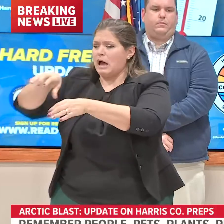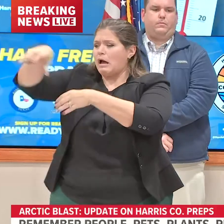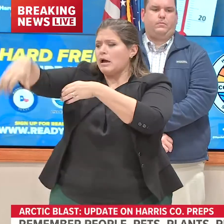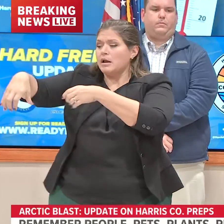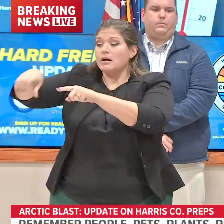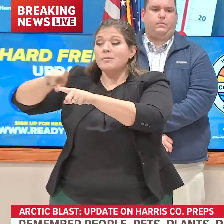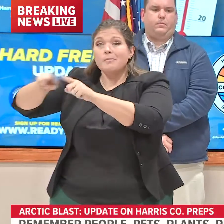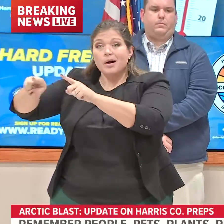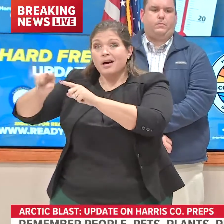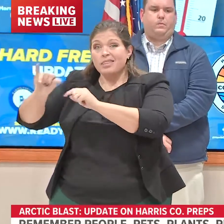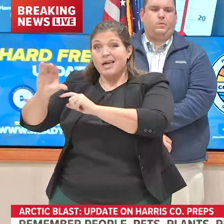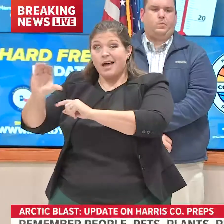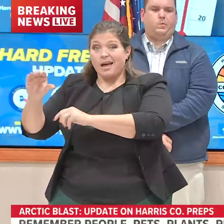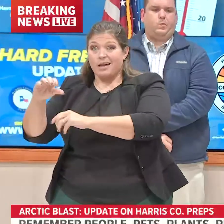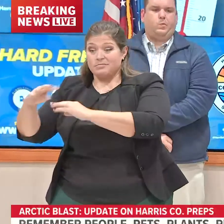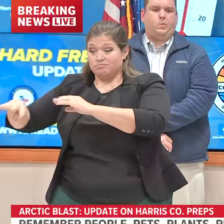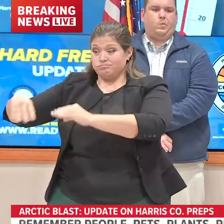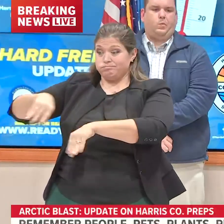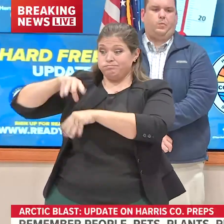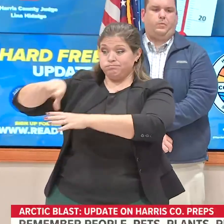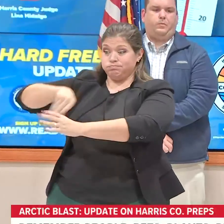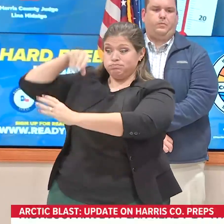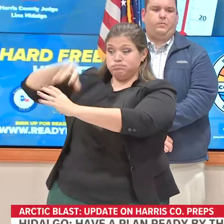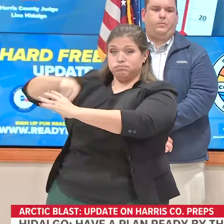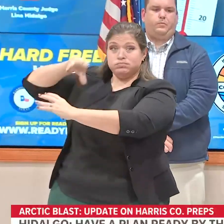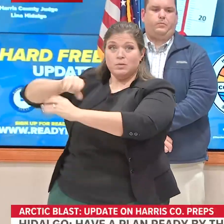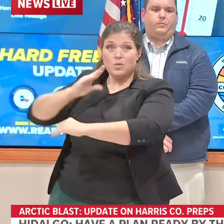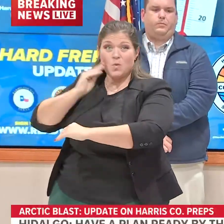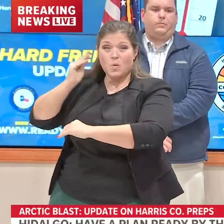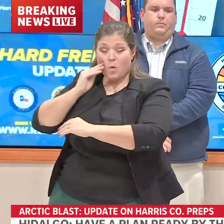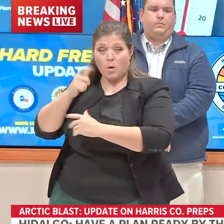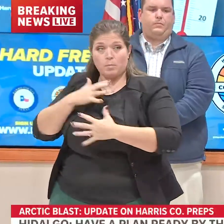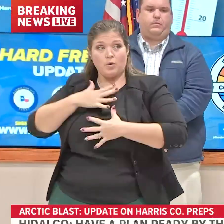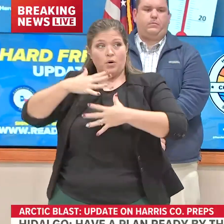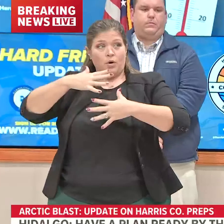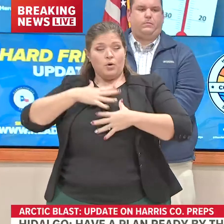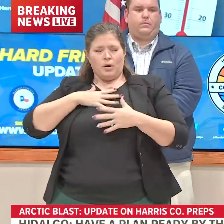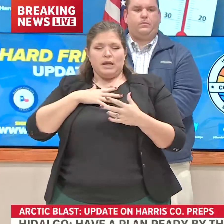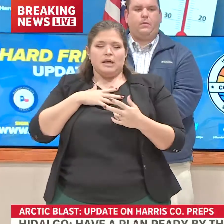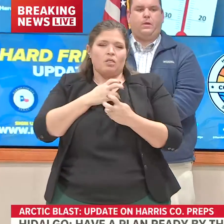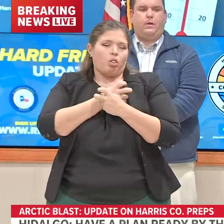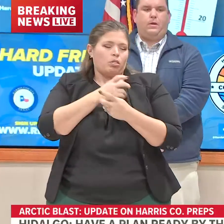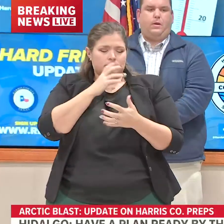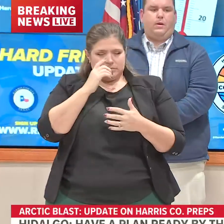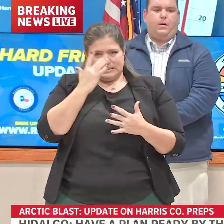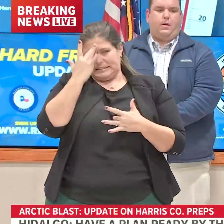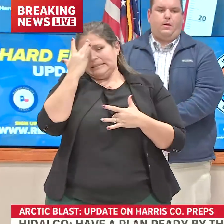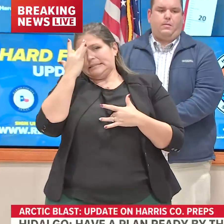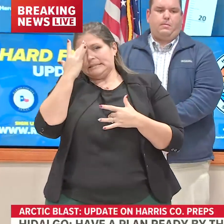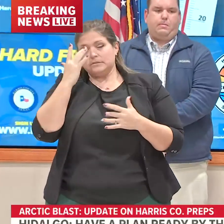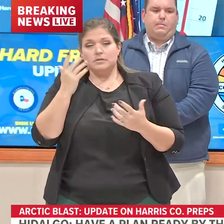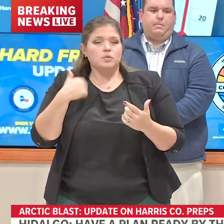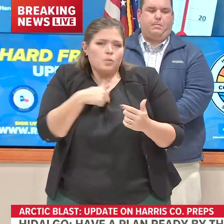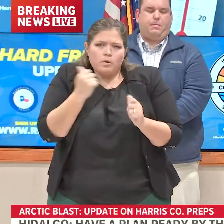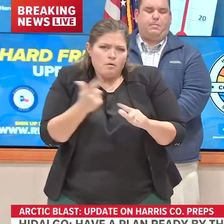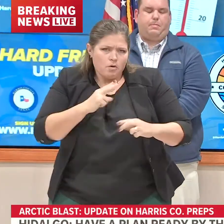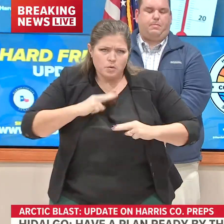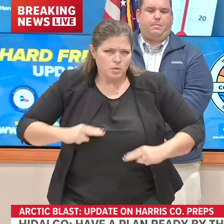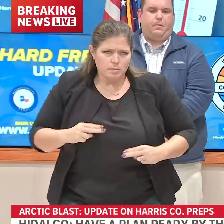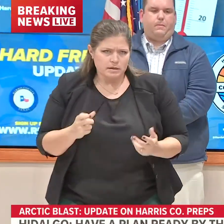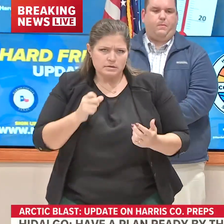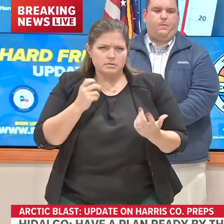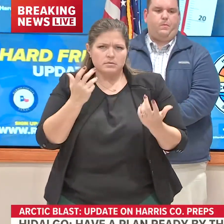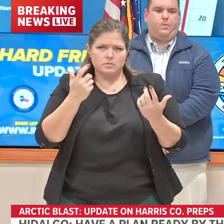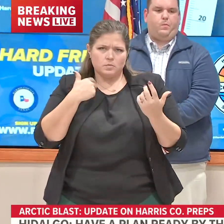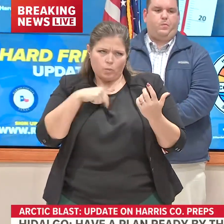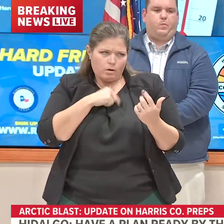carbon monoxide into their home. So just be very, very cautious. We're all human. We all made mistakes. We don't anticipate